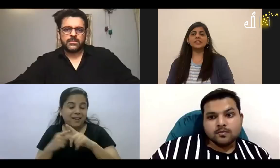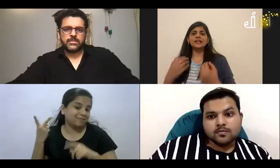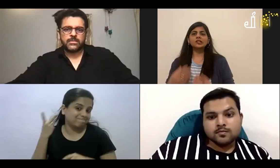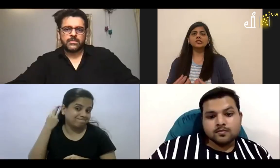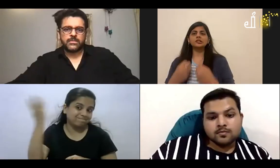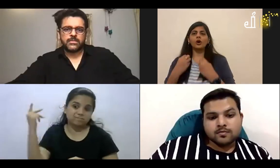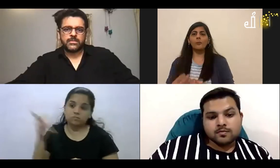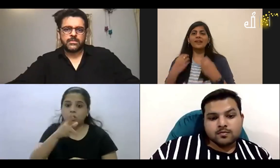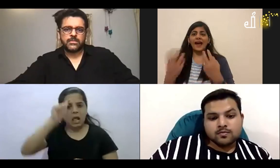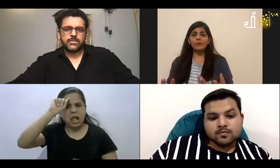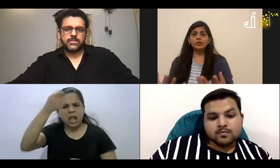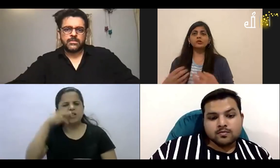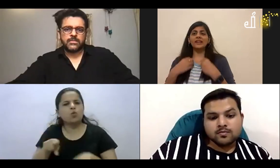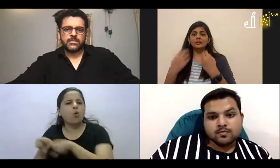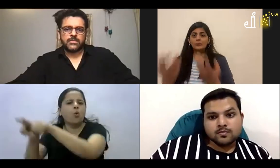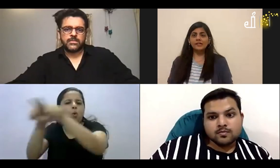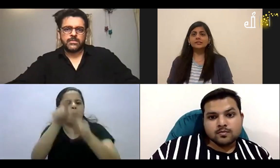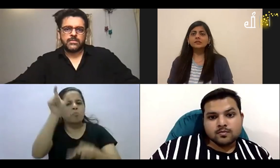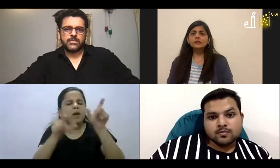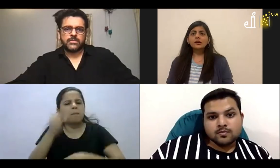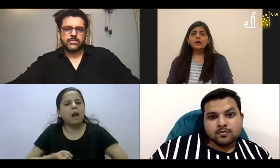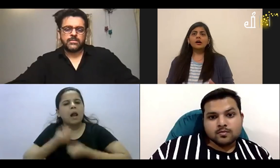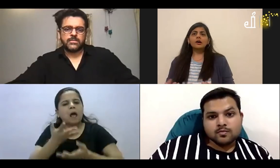us that English is a common language to express.